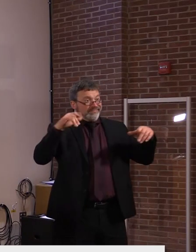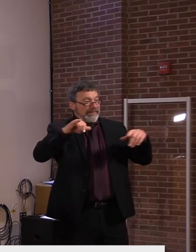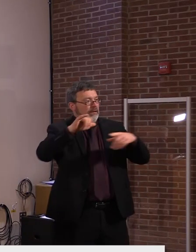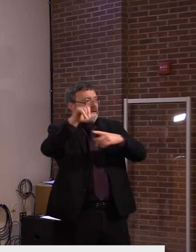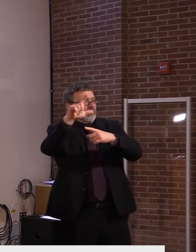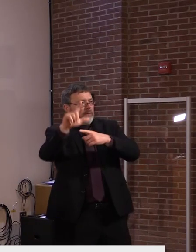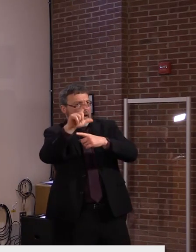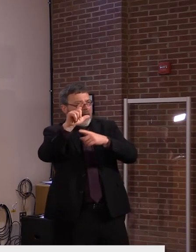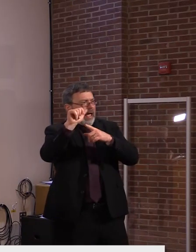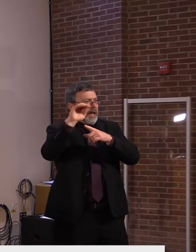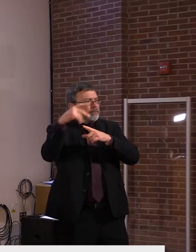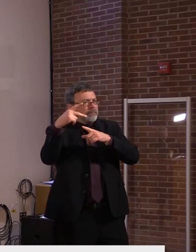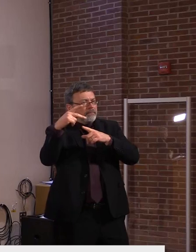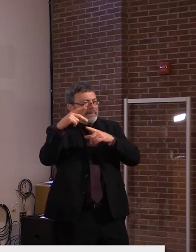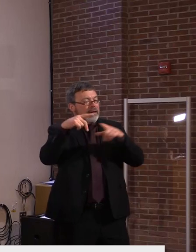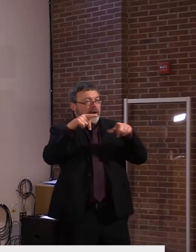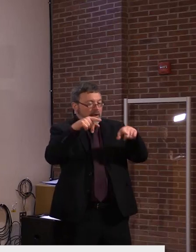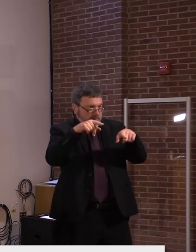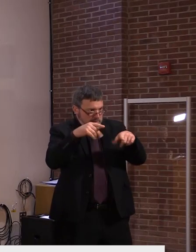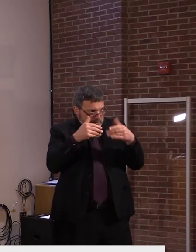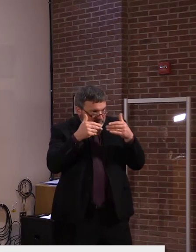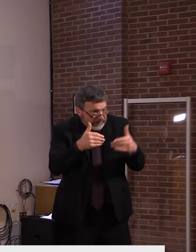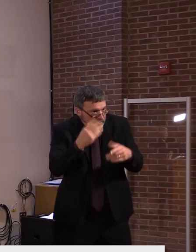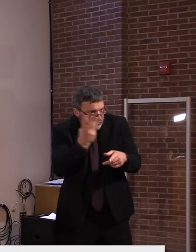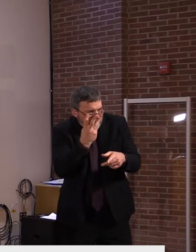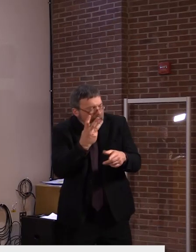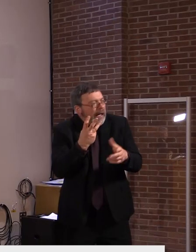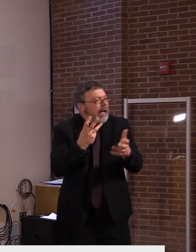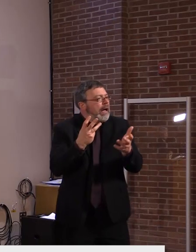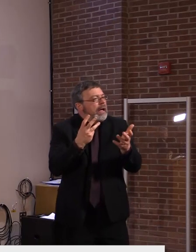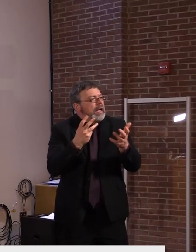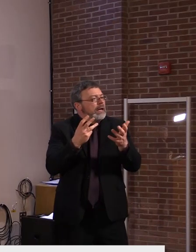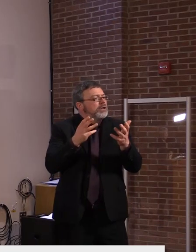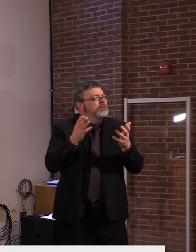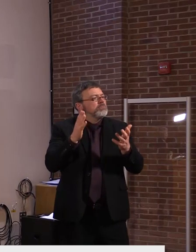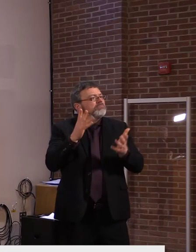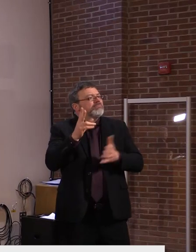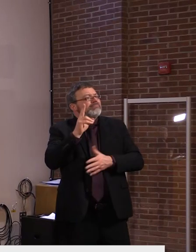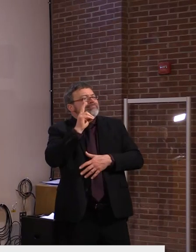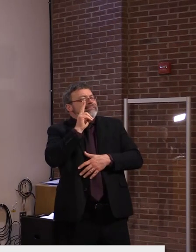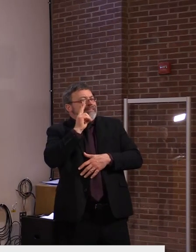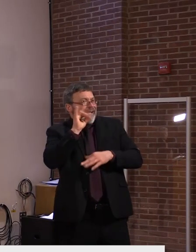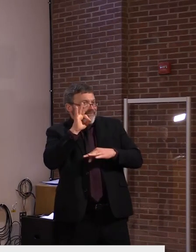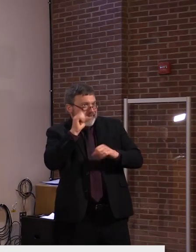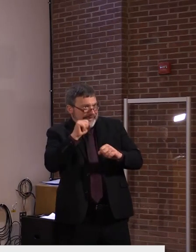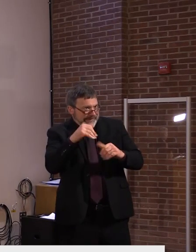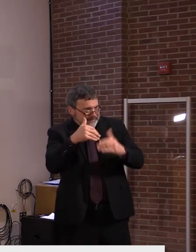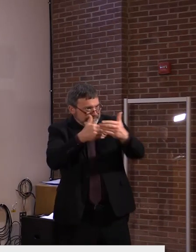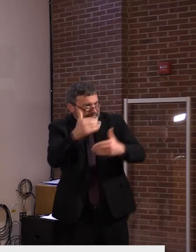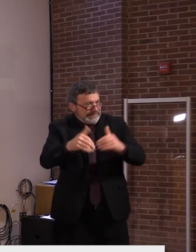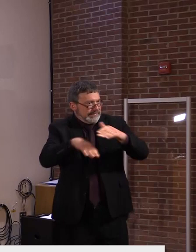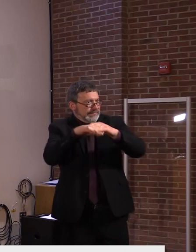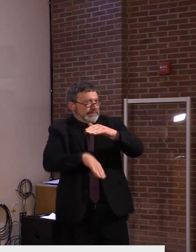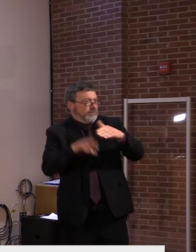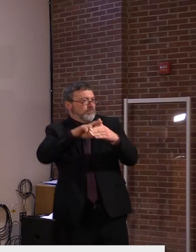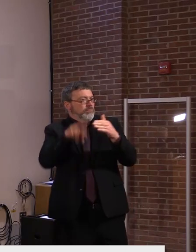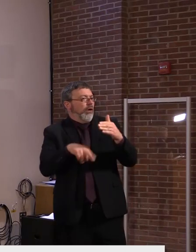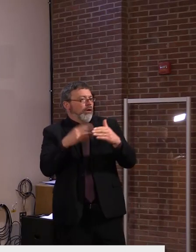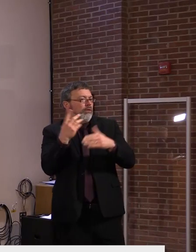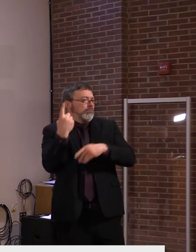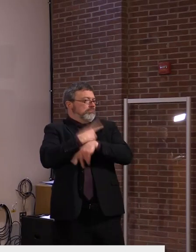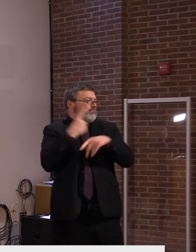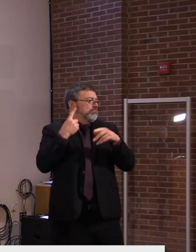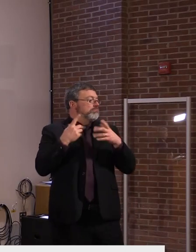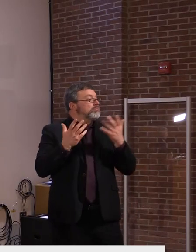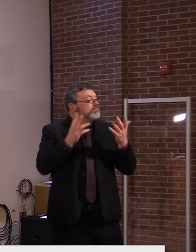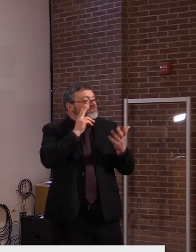as a test run on Wednesday on the LAMP technology. So, you know, everything will